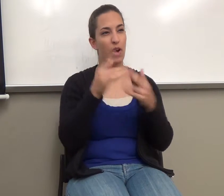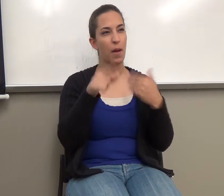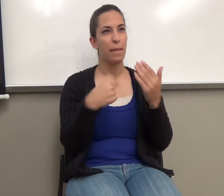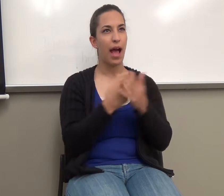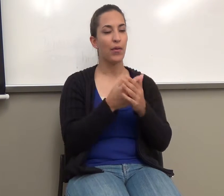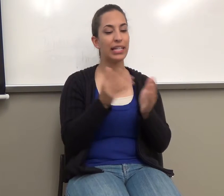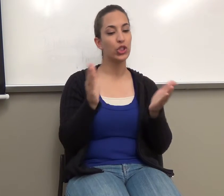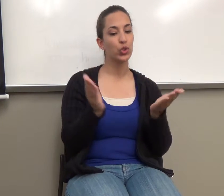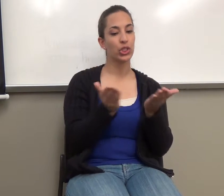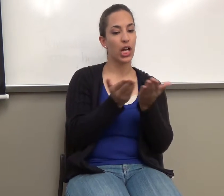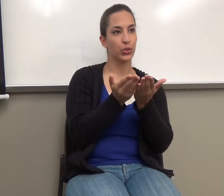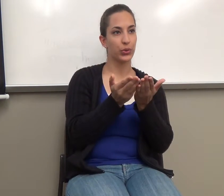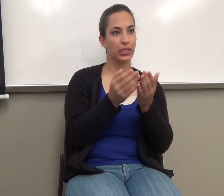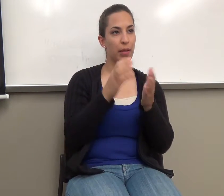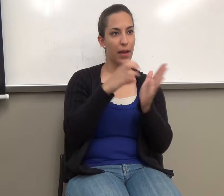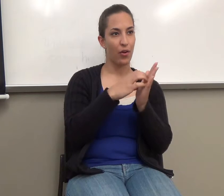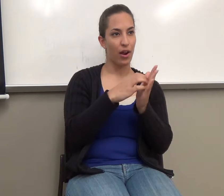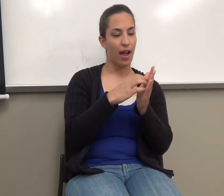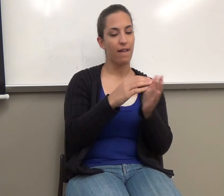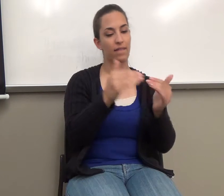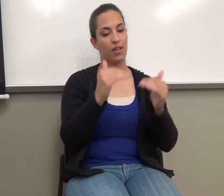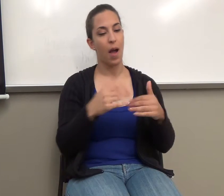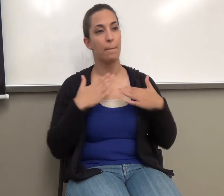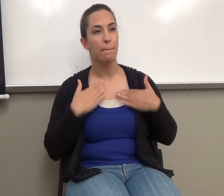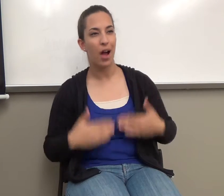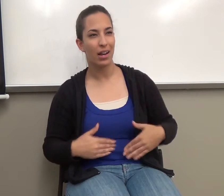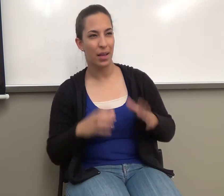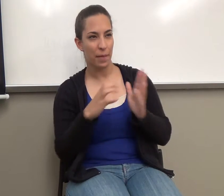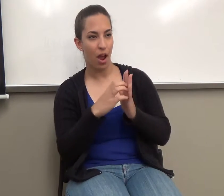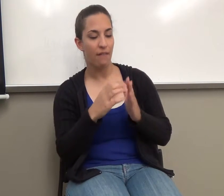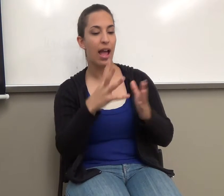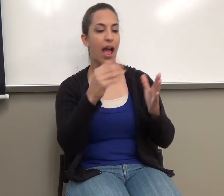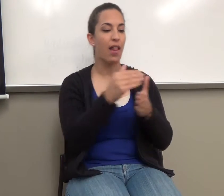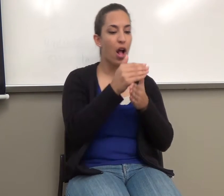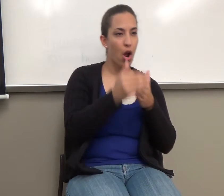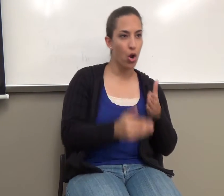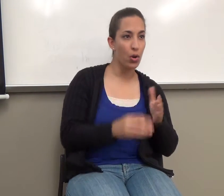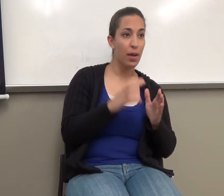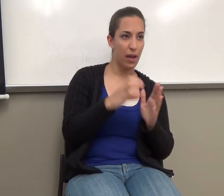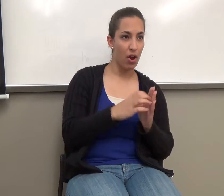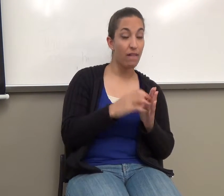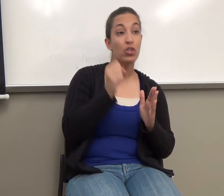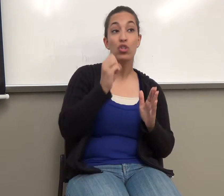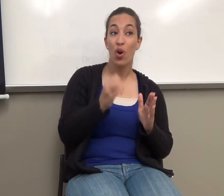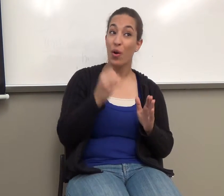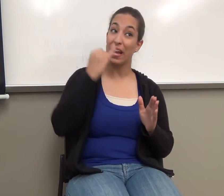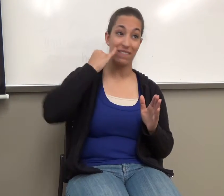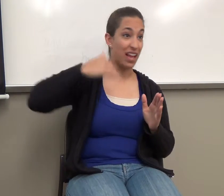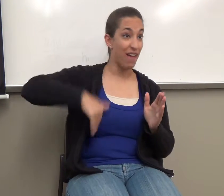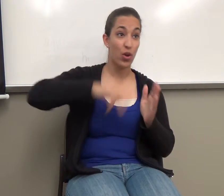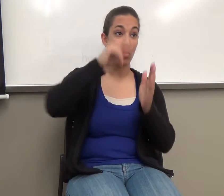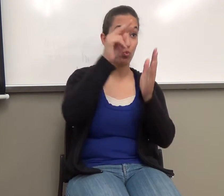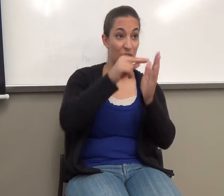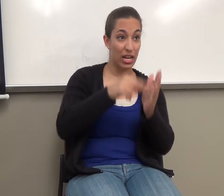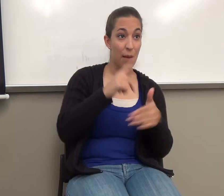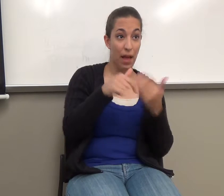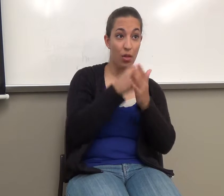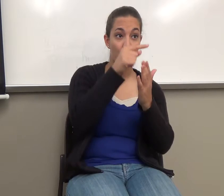paragraph, the body paragraphs, and the concluding paragraph. So if you haven't read those, you will not recognize